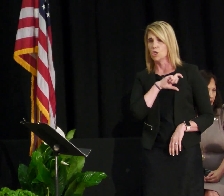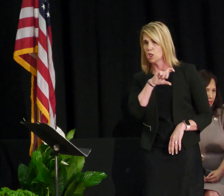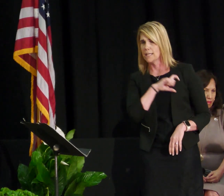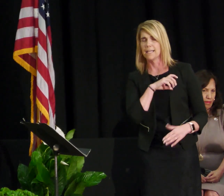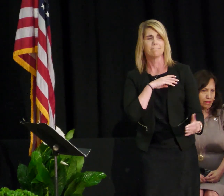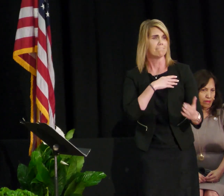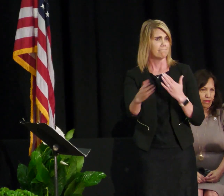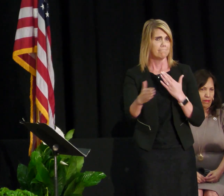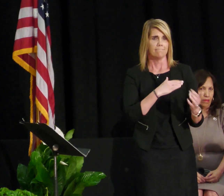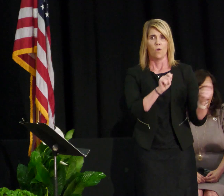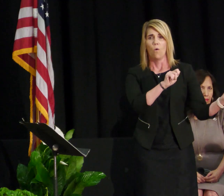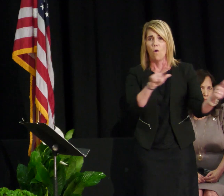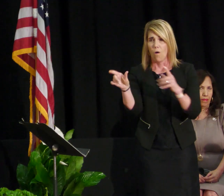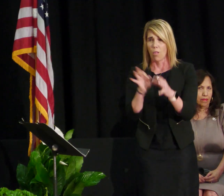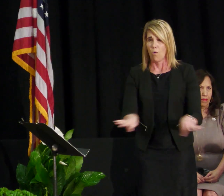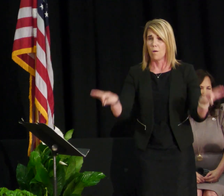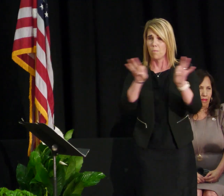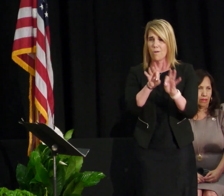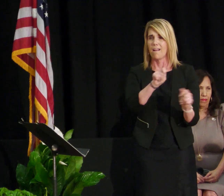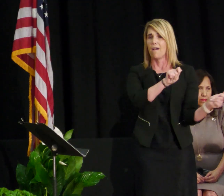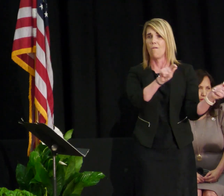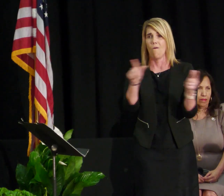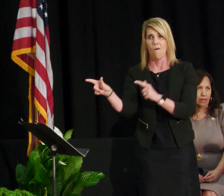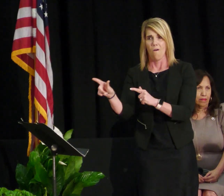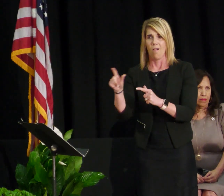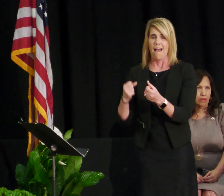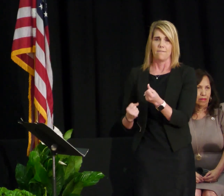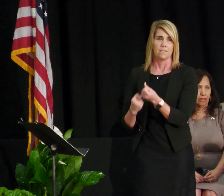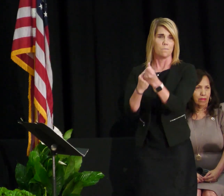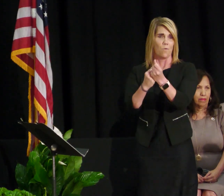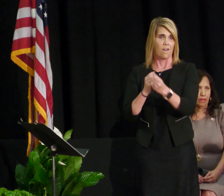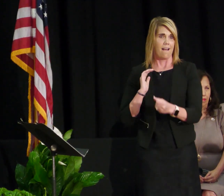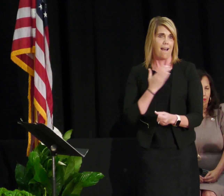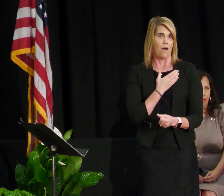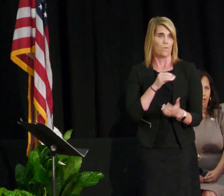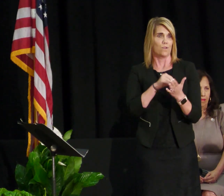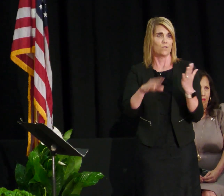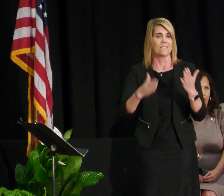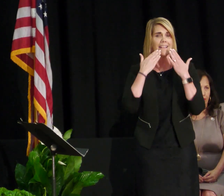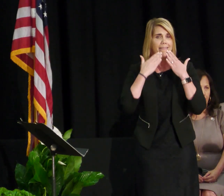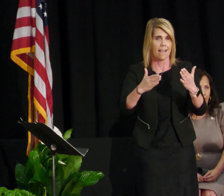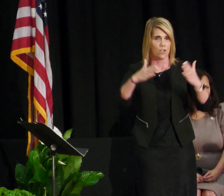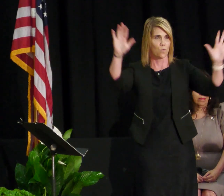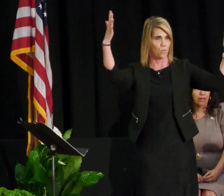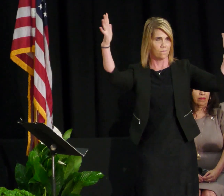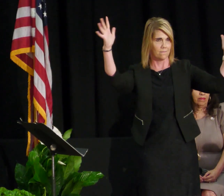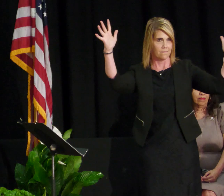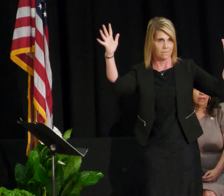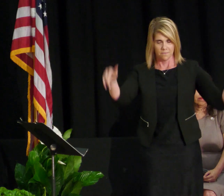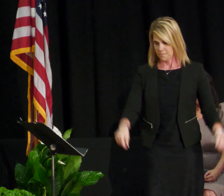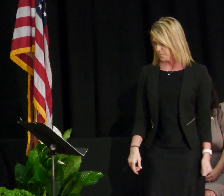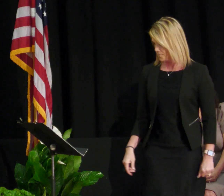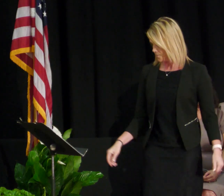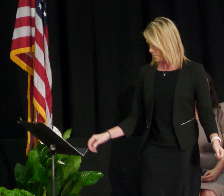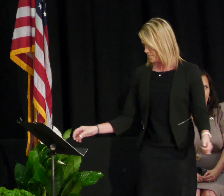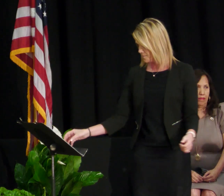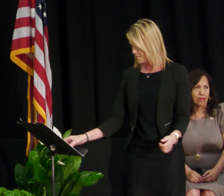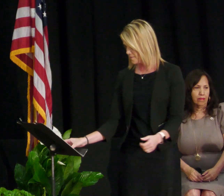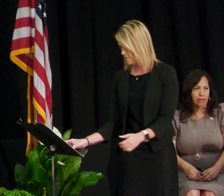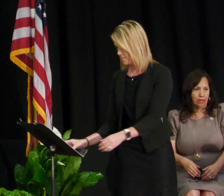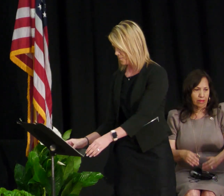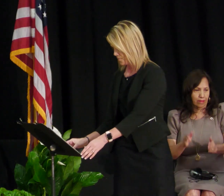Cafeteria staff. Security. It doesn't matter. All of you are essential in supporting our students. So thank you.